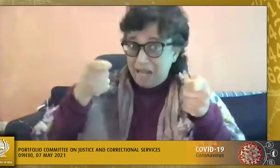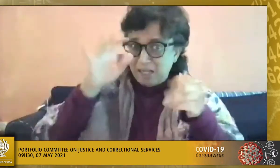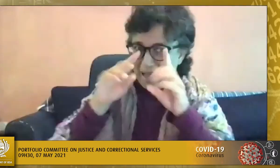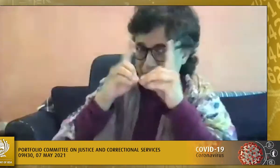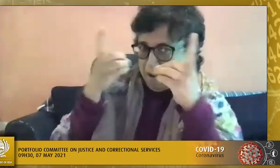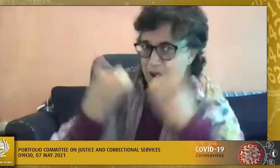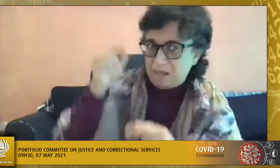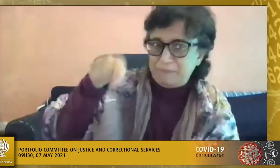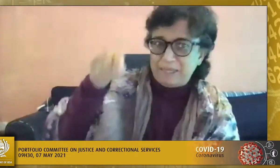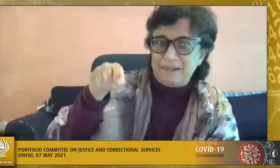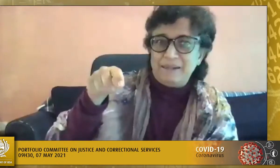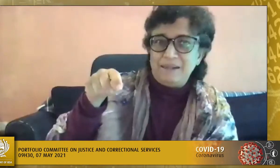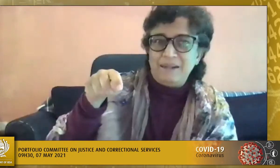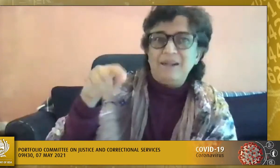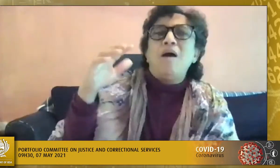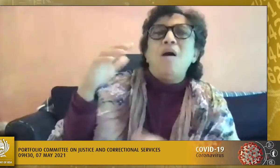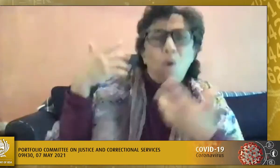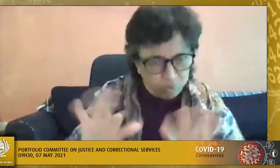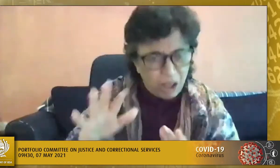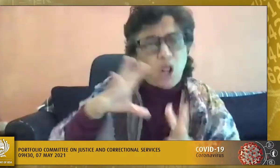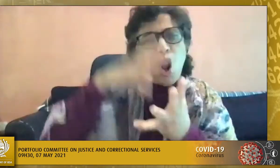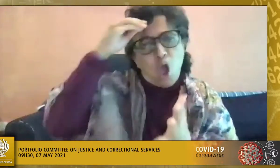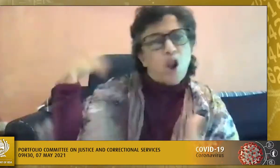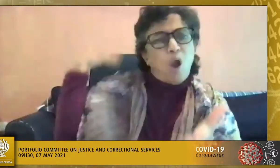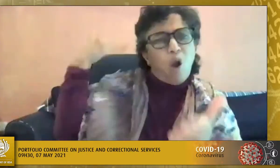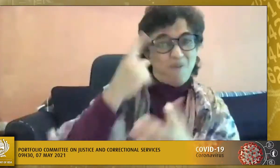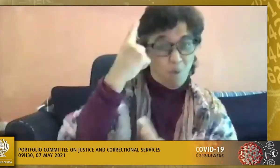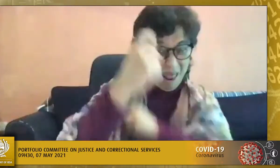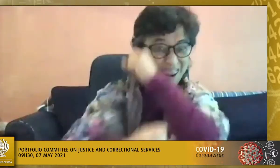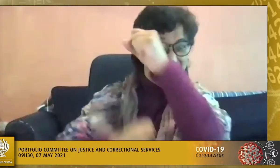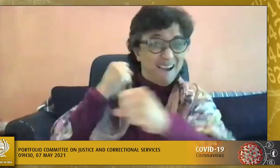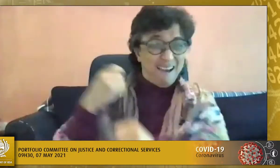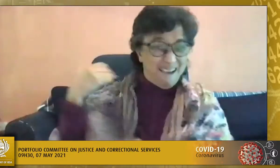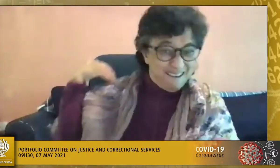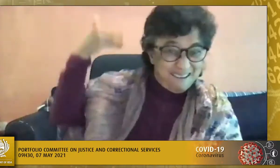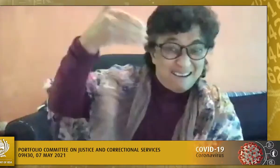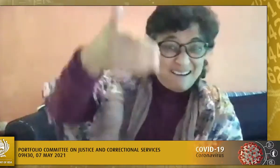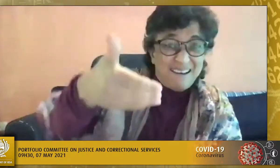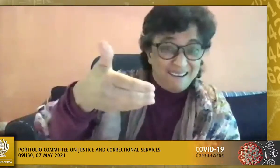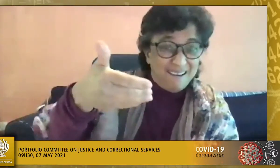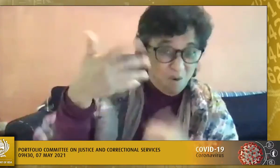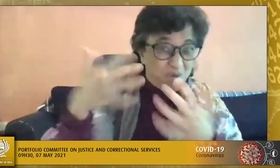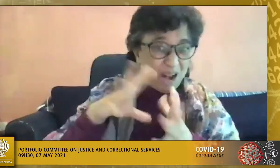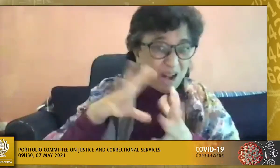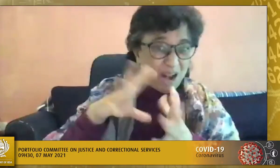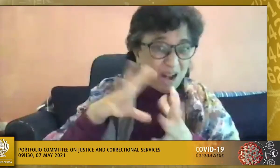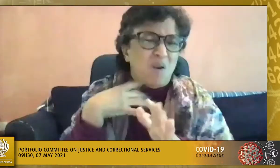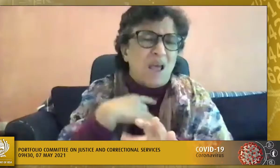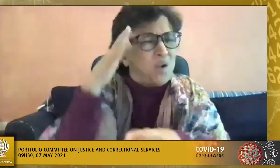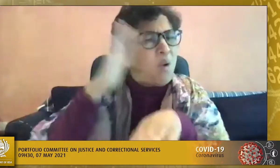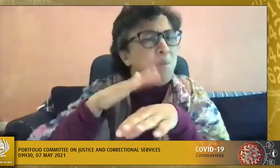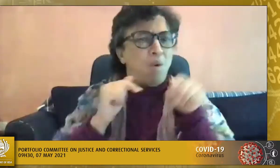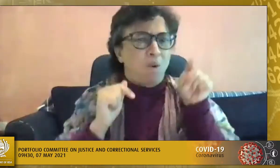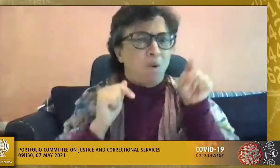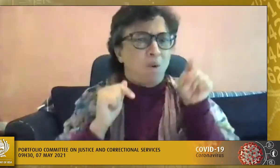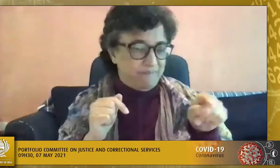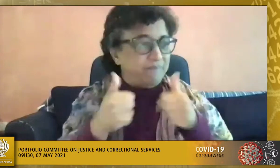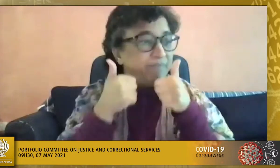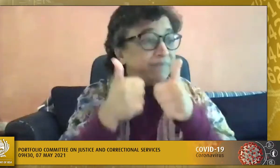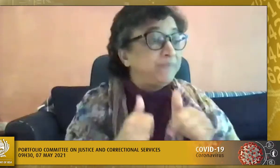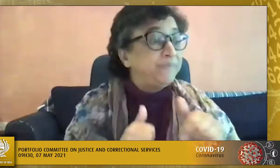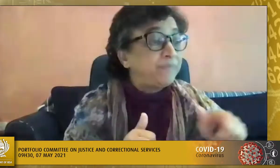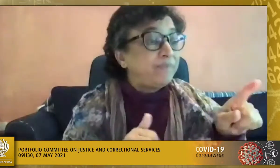from covid and you are now saying the department is unable to do that you've I mean we've been with this pandemic for over a